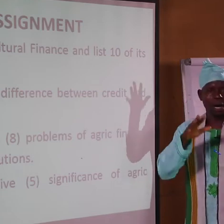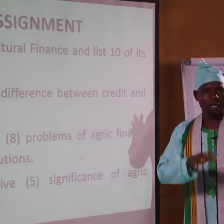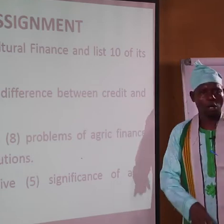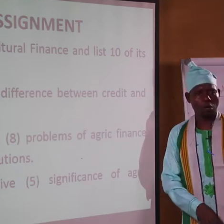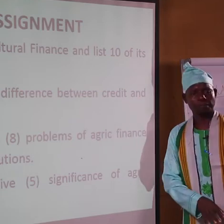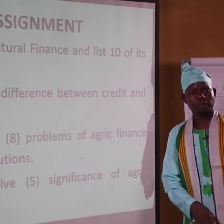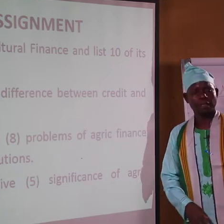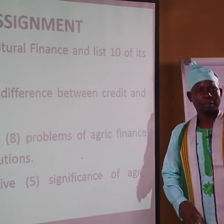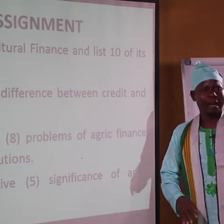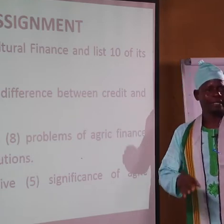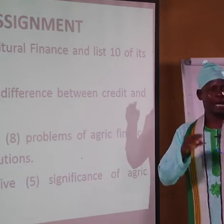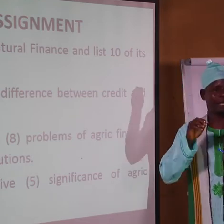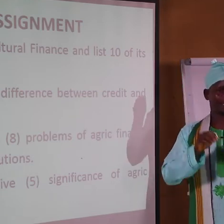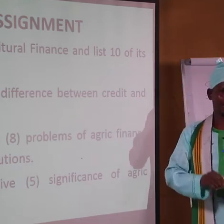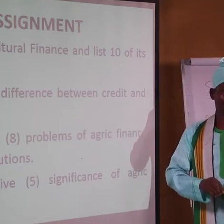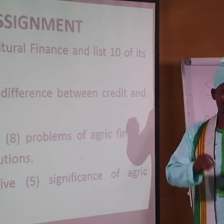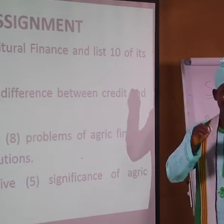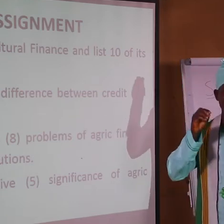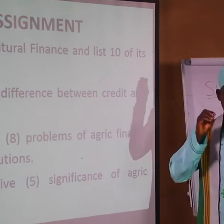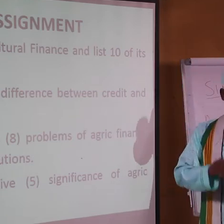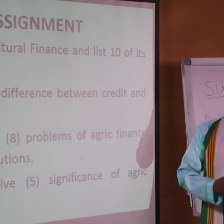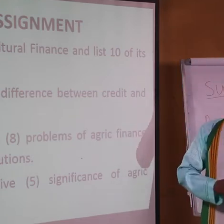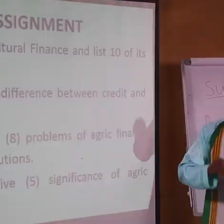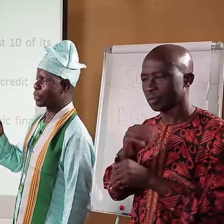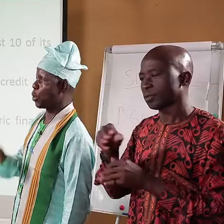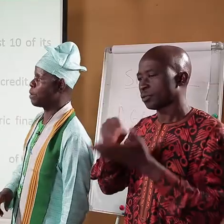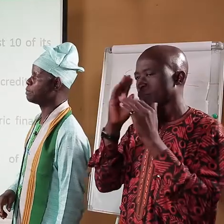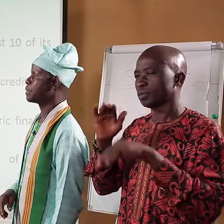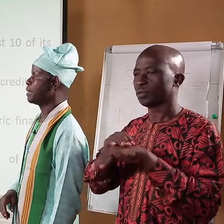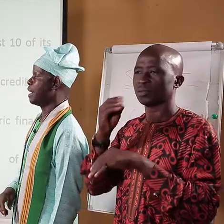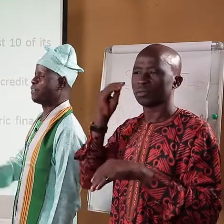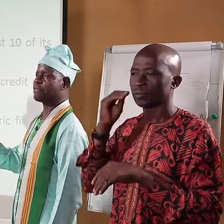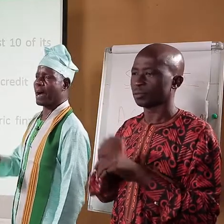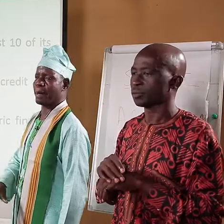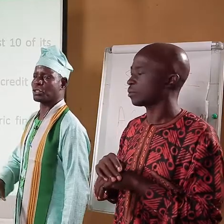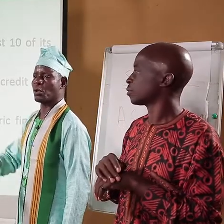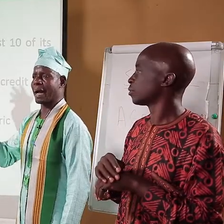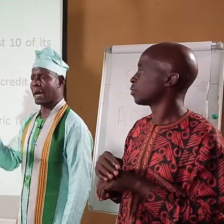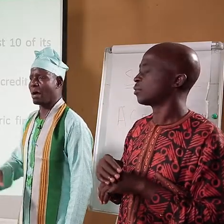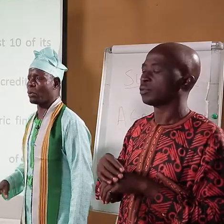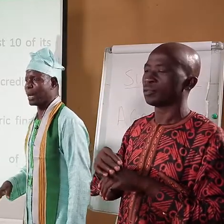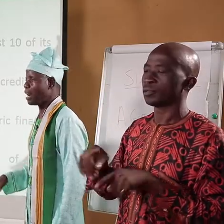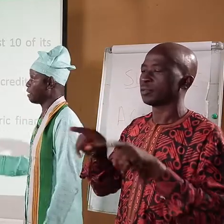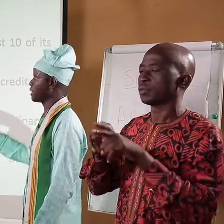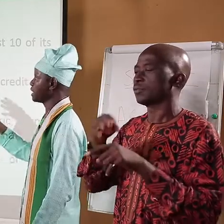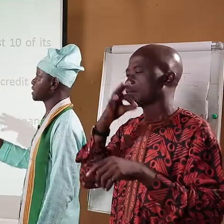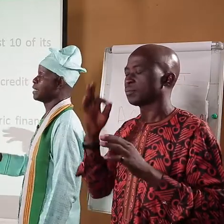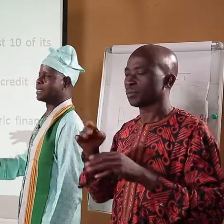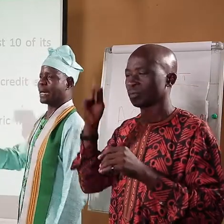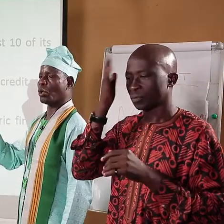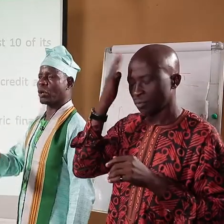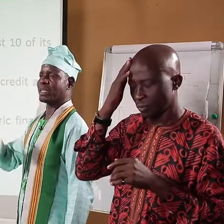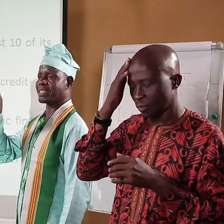to the loan. My dear listeners and learners at home, even farmers, you are now aware of